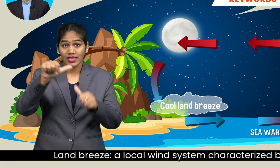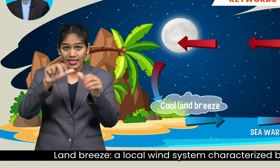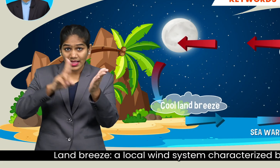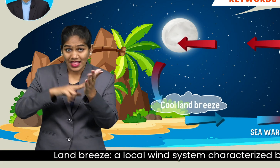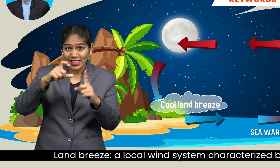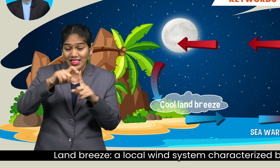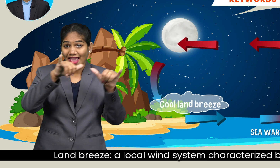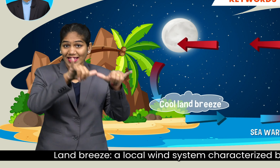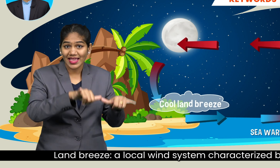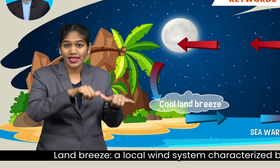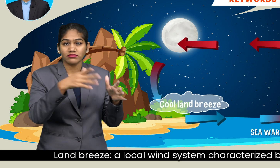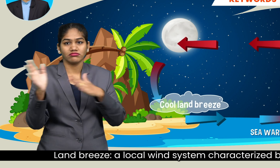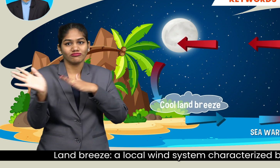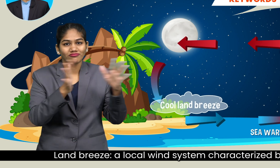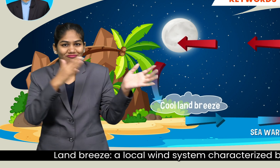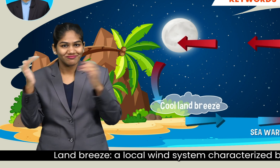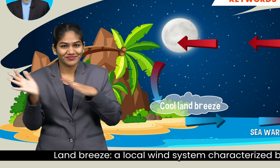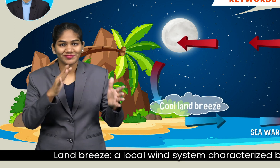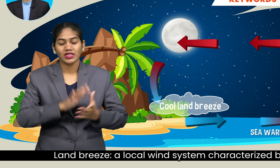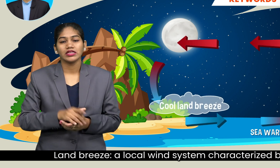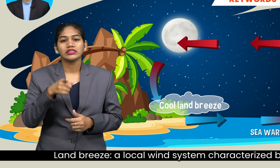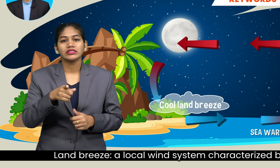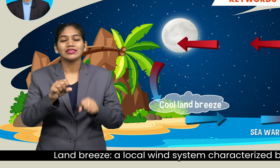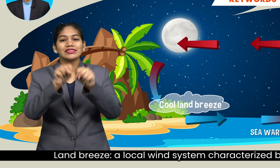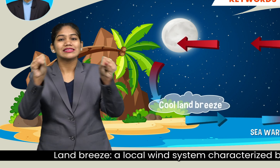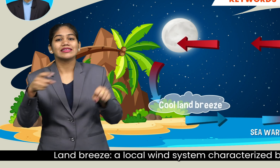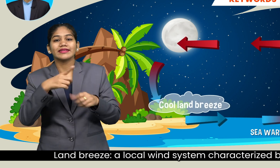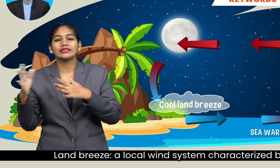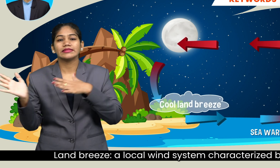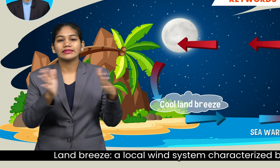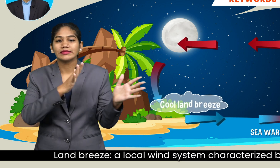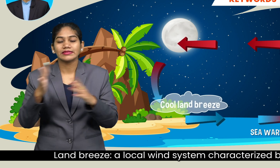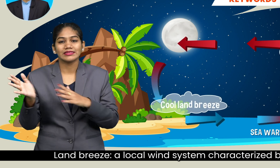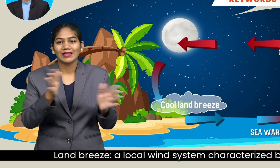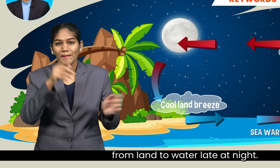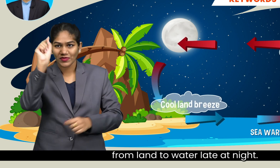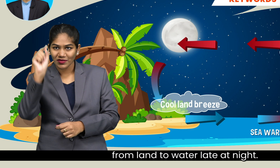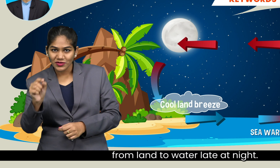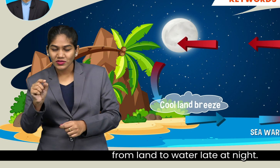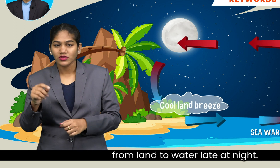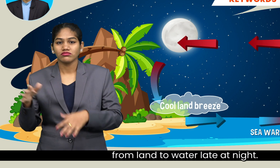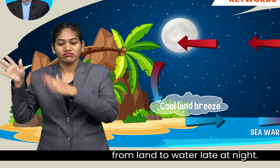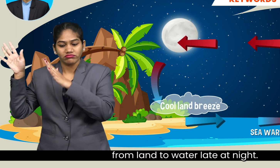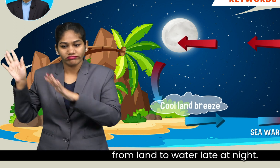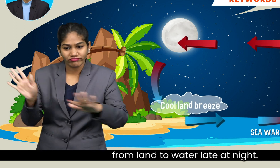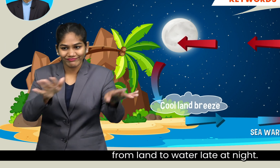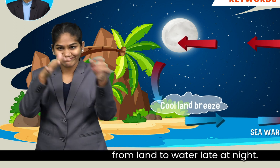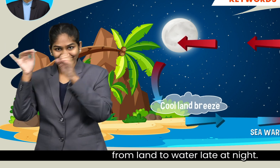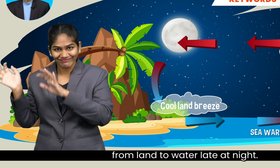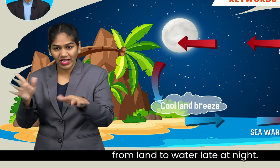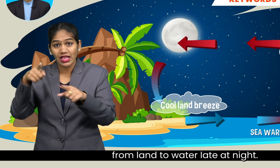Land breeze, a local wind system characterized by a flow from land to